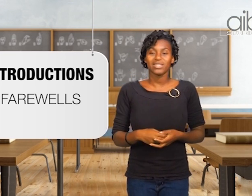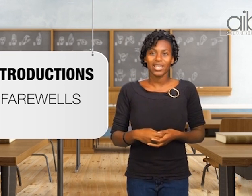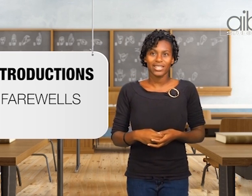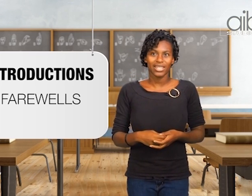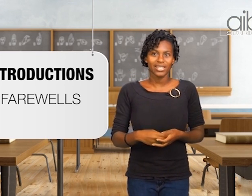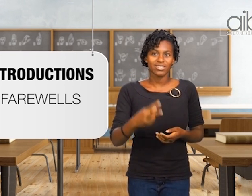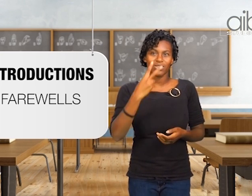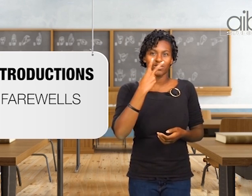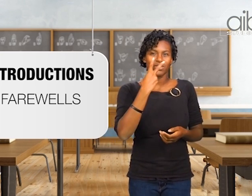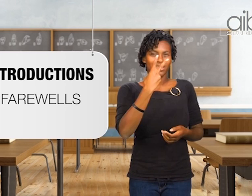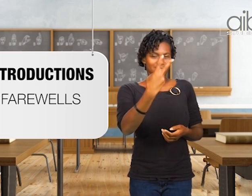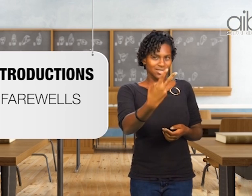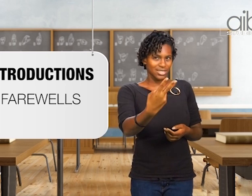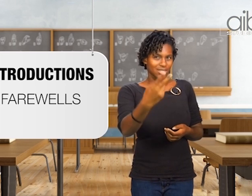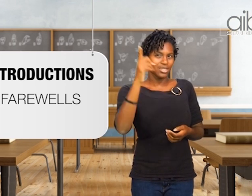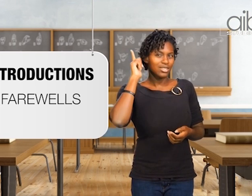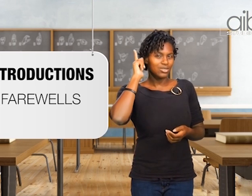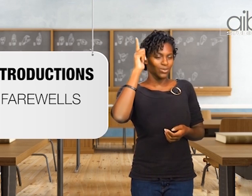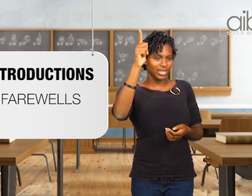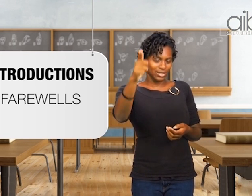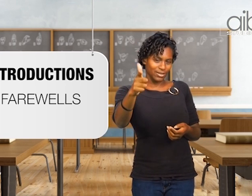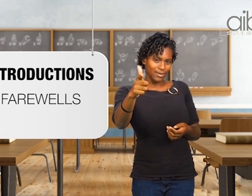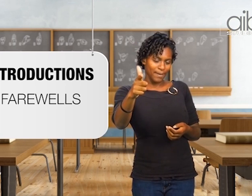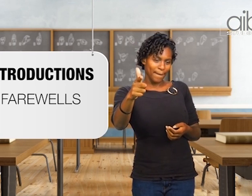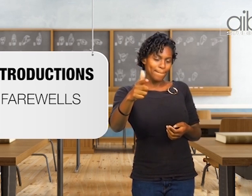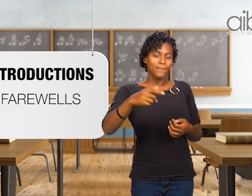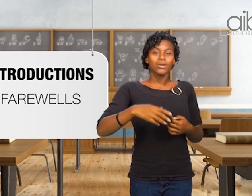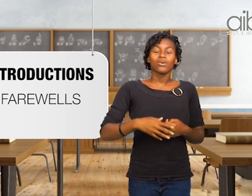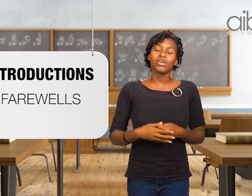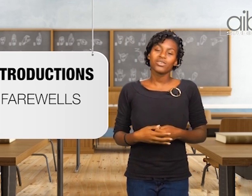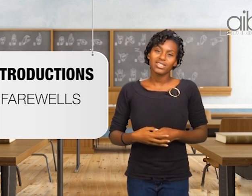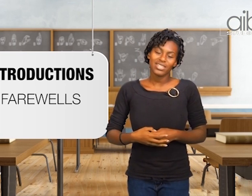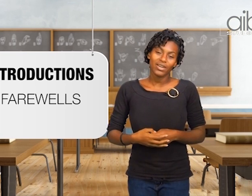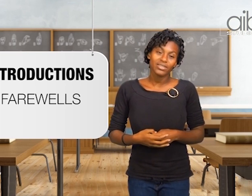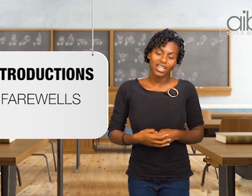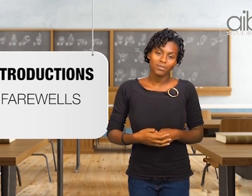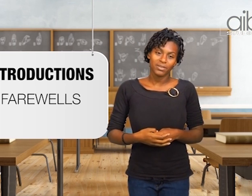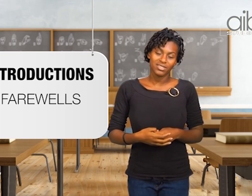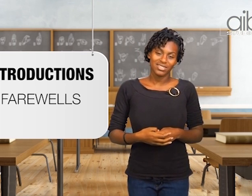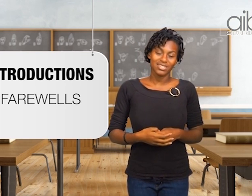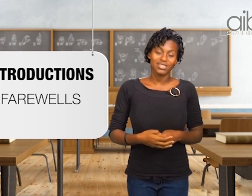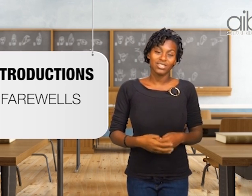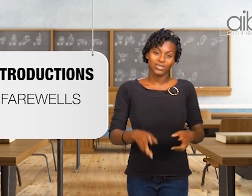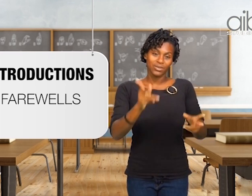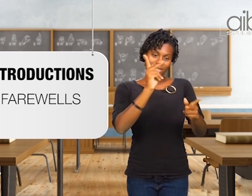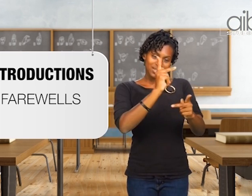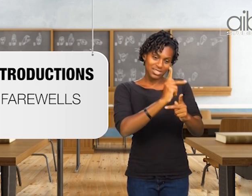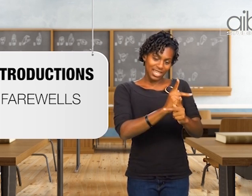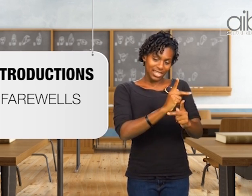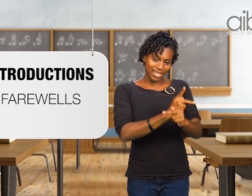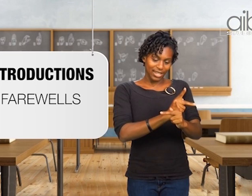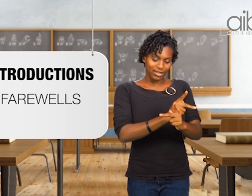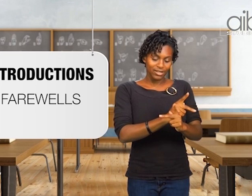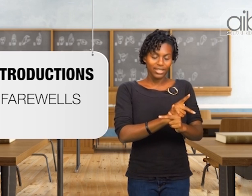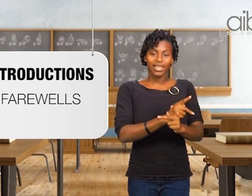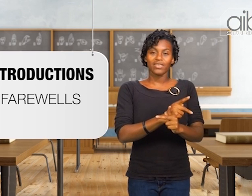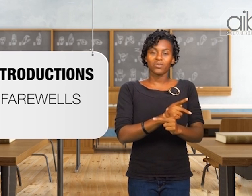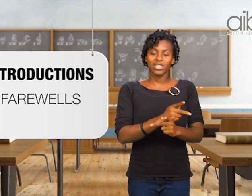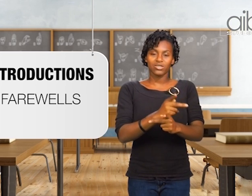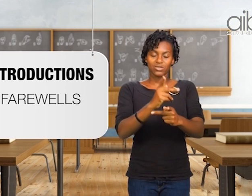that again. It's go, see you later. Or you can tell a deaf person to take care. And the way you do